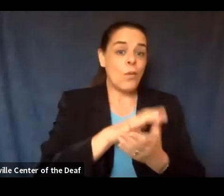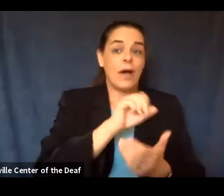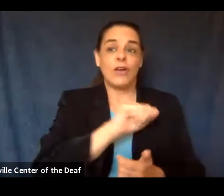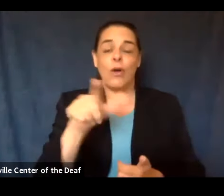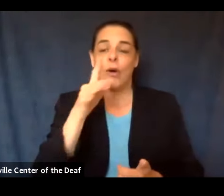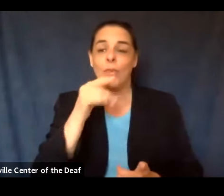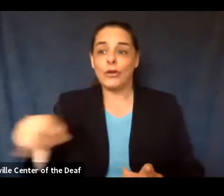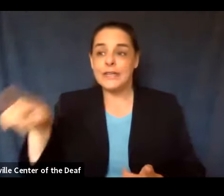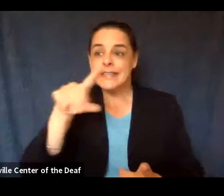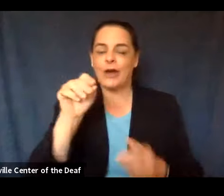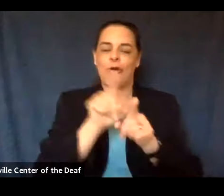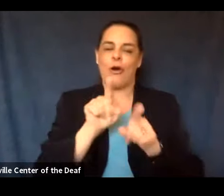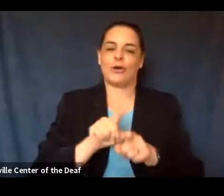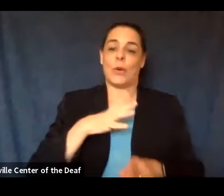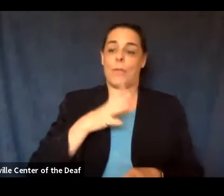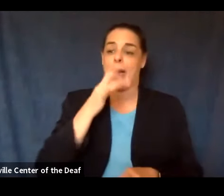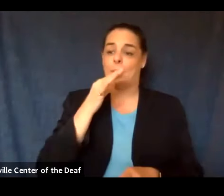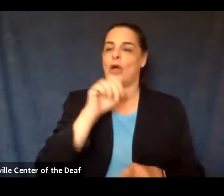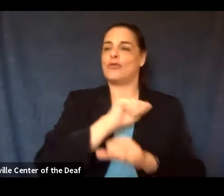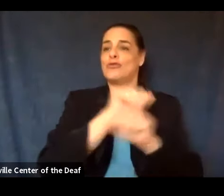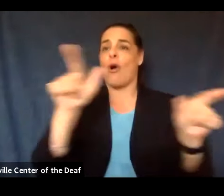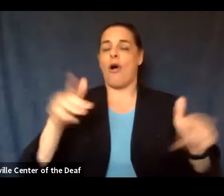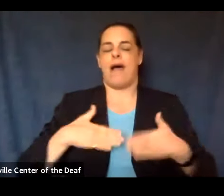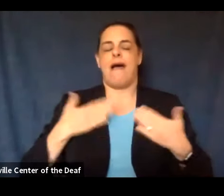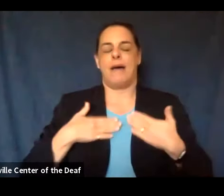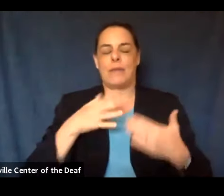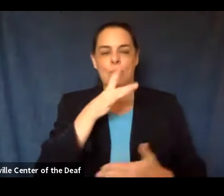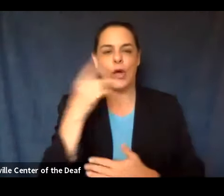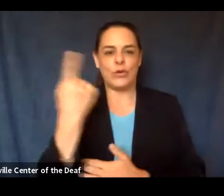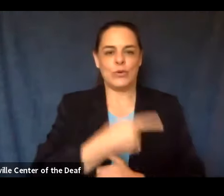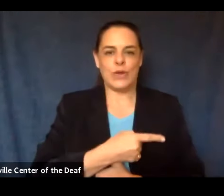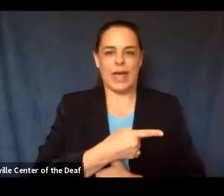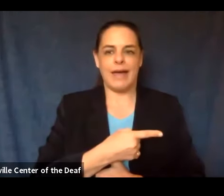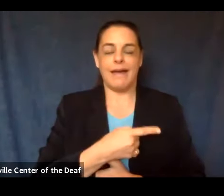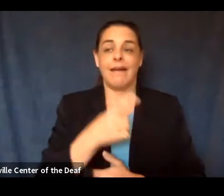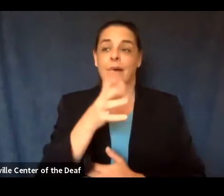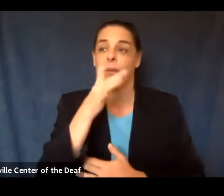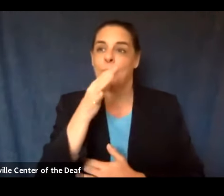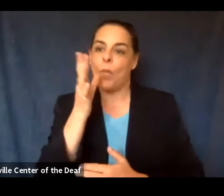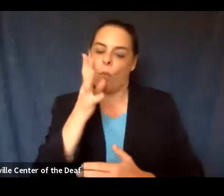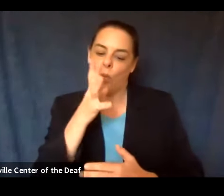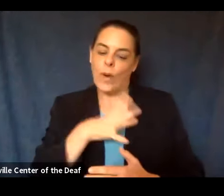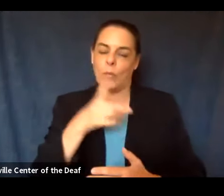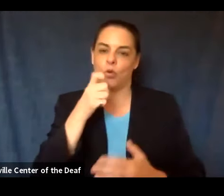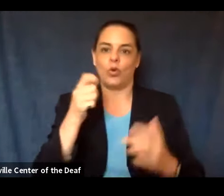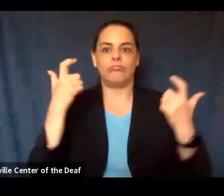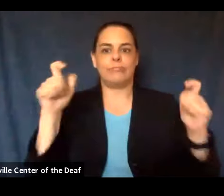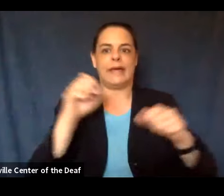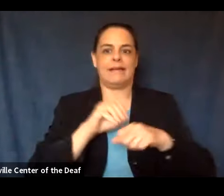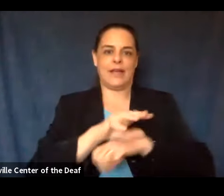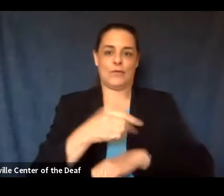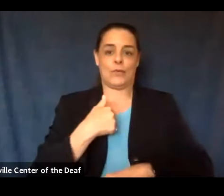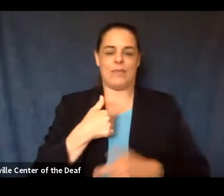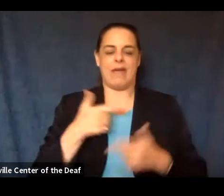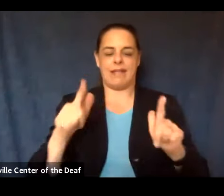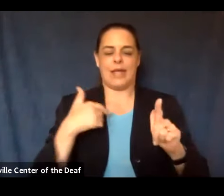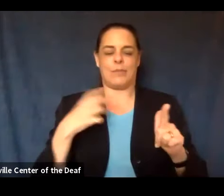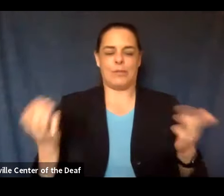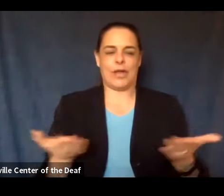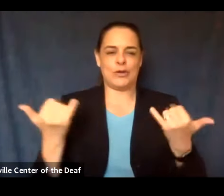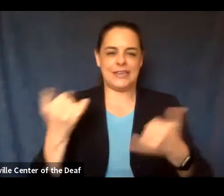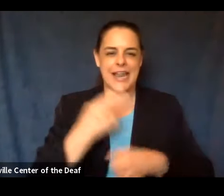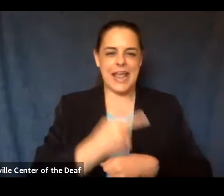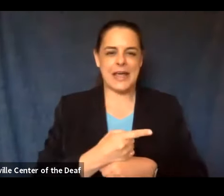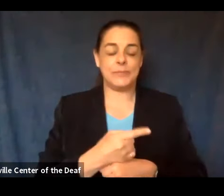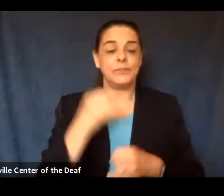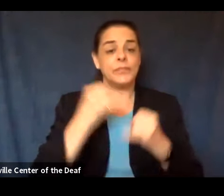and also to my mom and mother-in-law who have been great influences on me and have allowed me to be here before you today. The last time I was